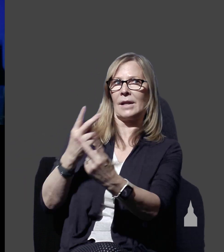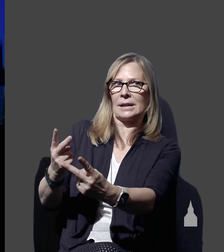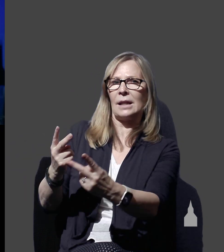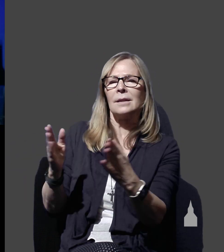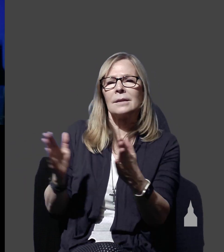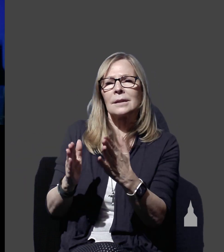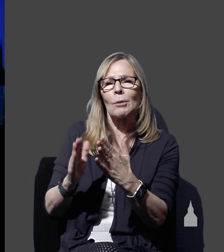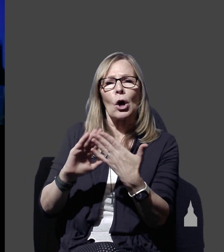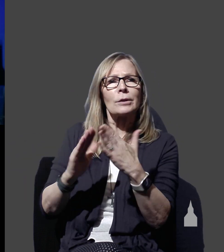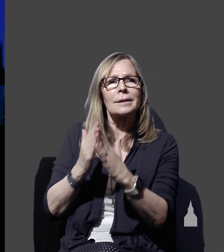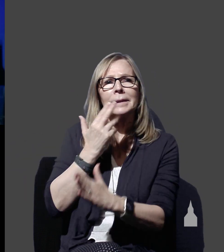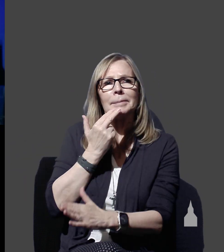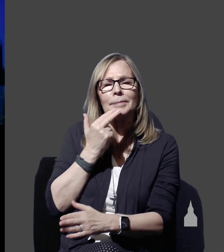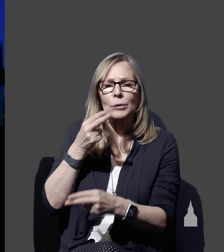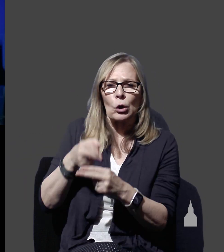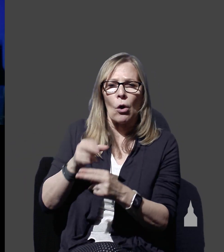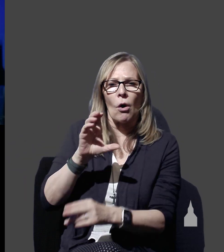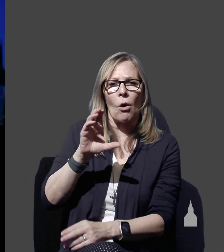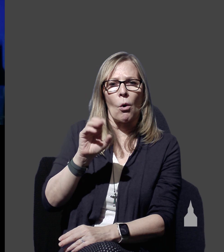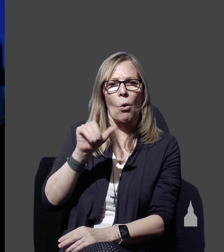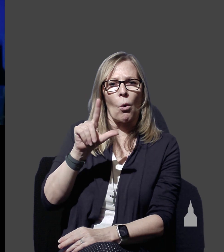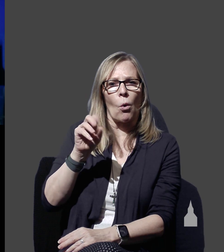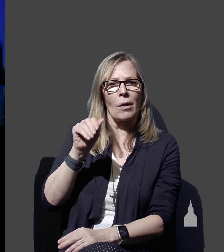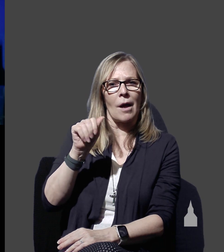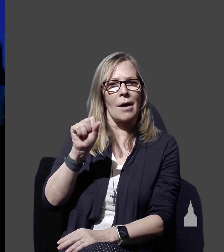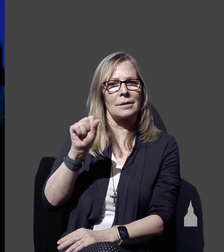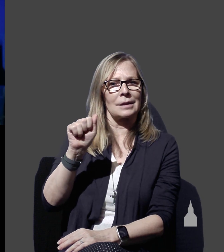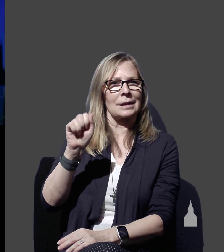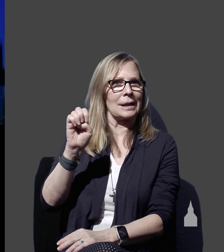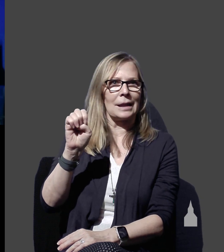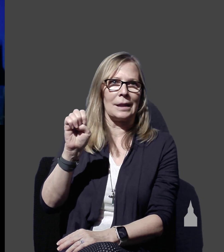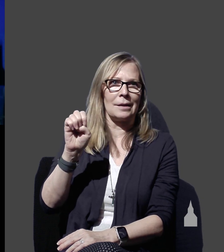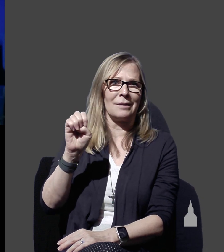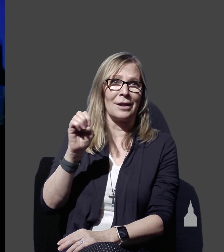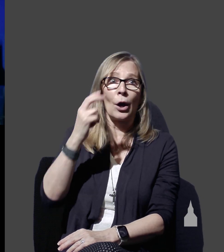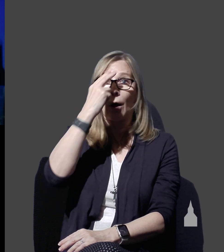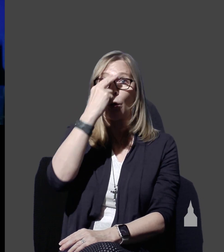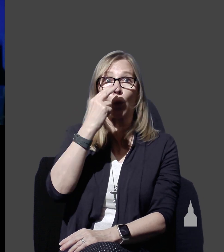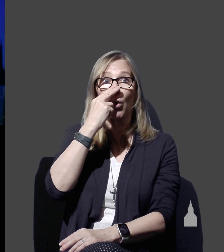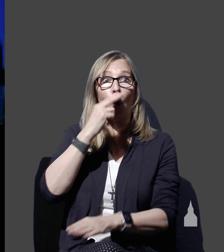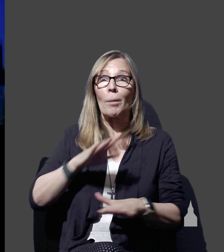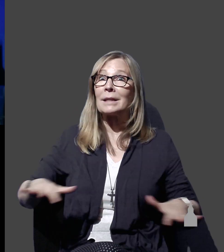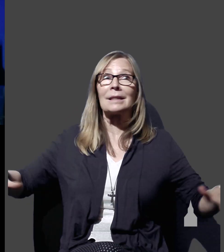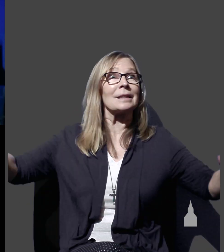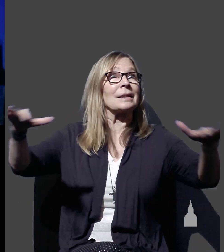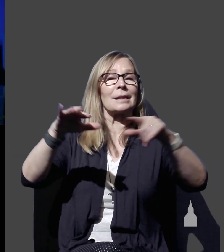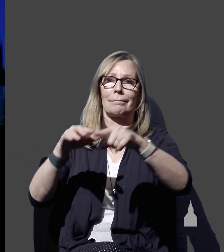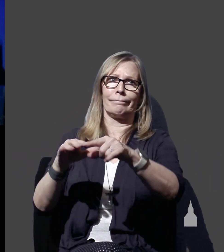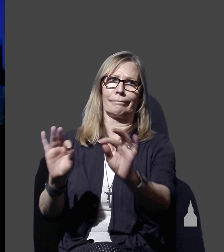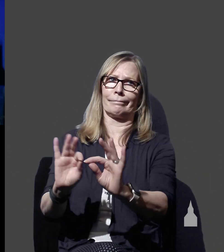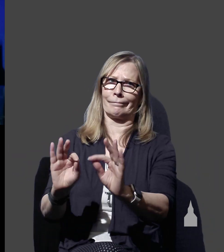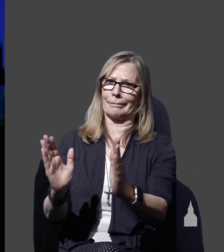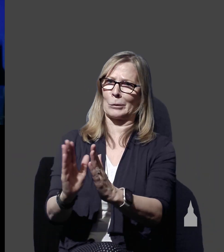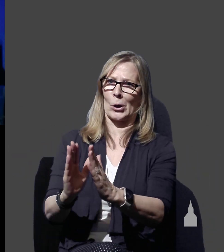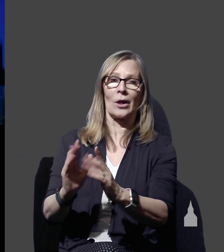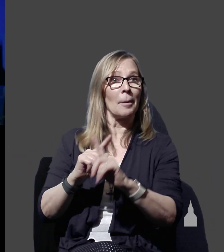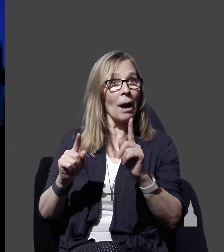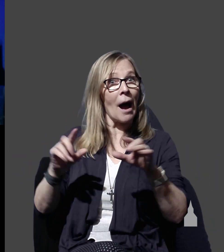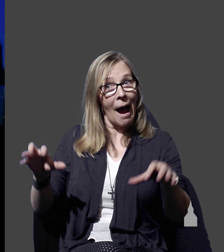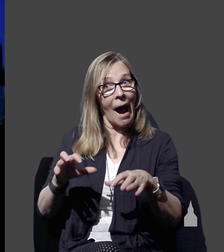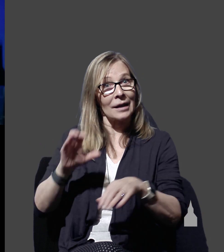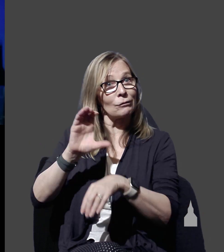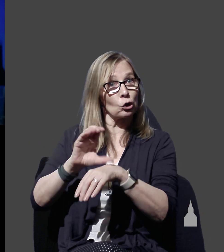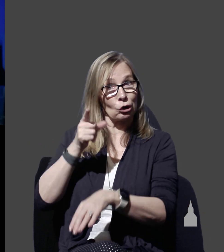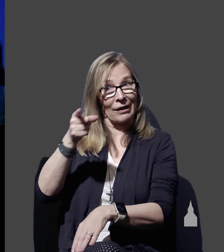Colossae that in the Roman system really wasn't significant. But there was an active church there that Paul